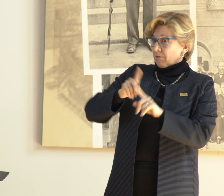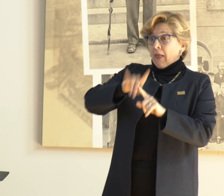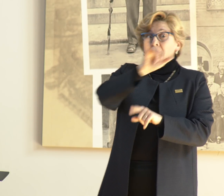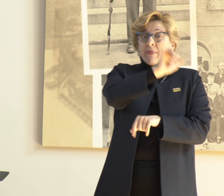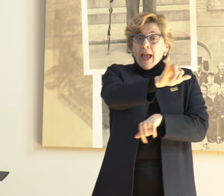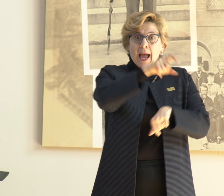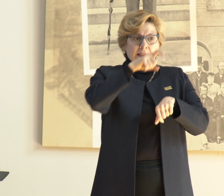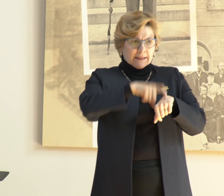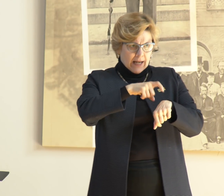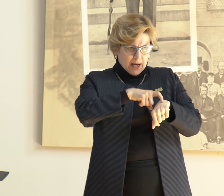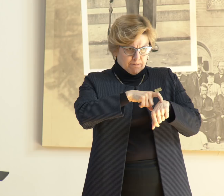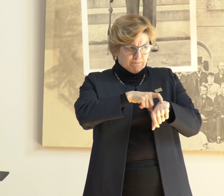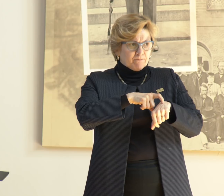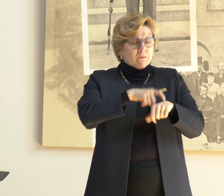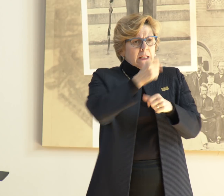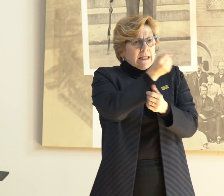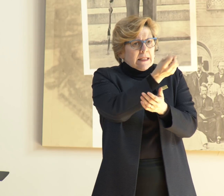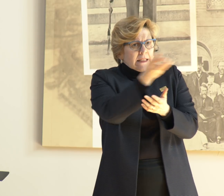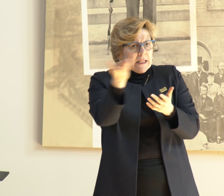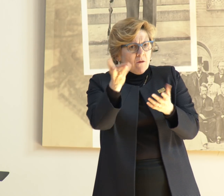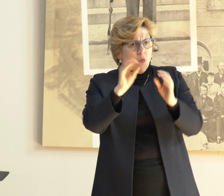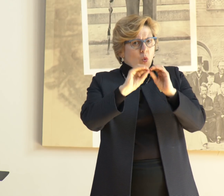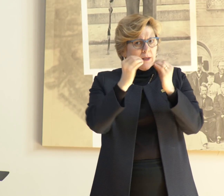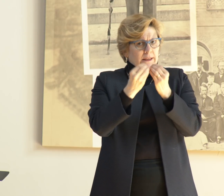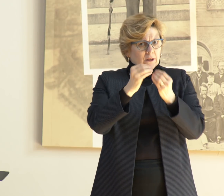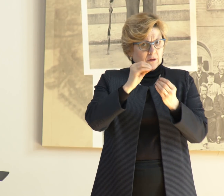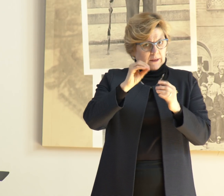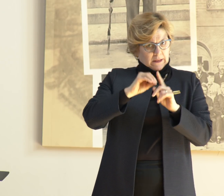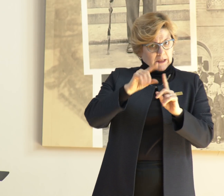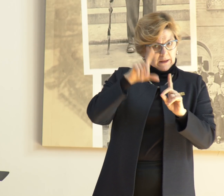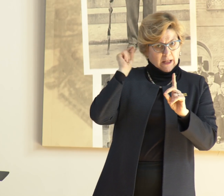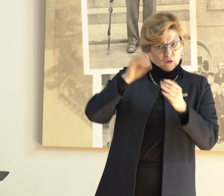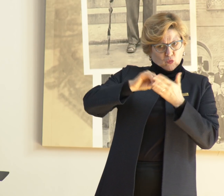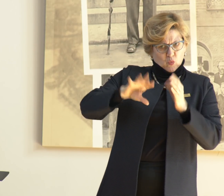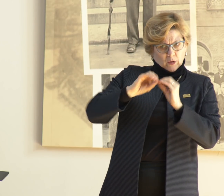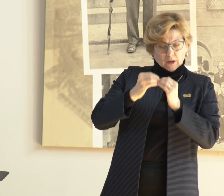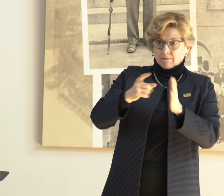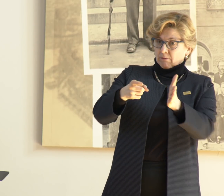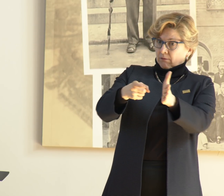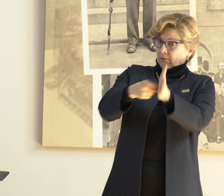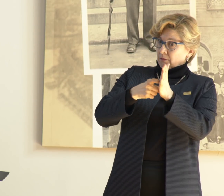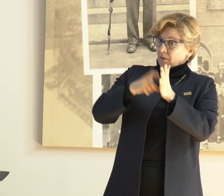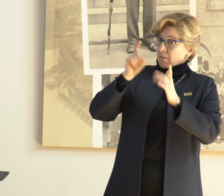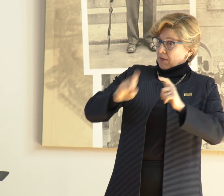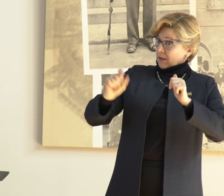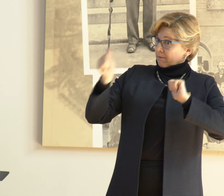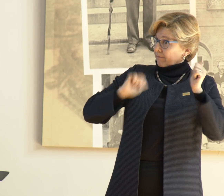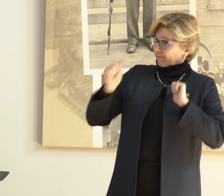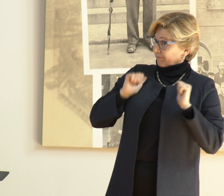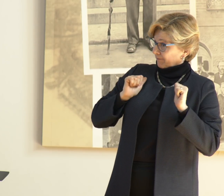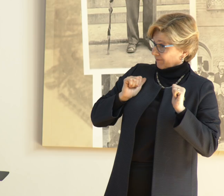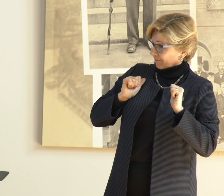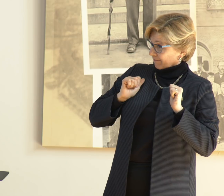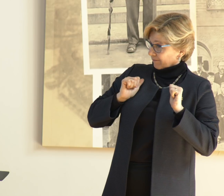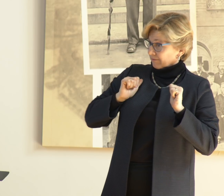Back then, there was no drama major at Bernard Bragg's time at Gallaudet, but there were several student